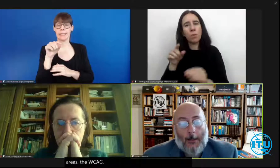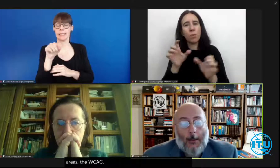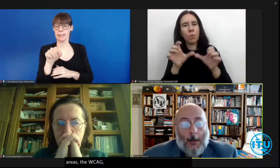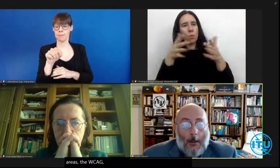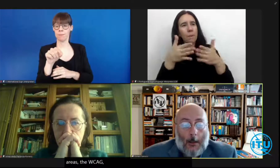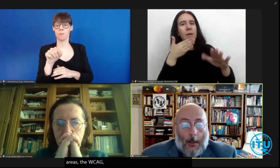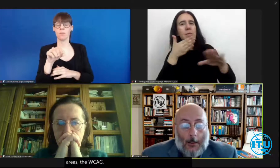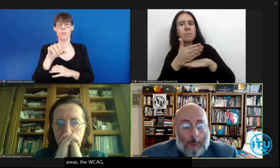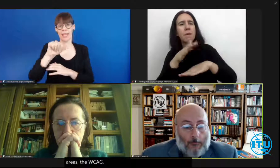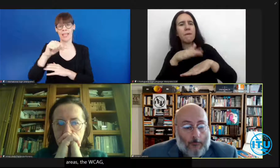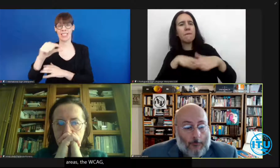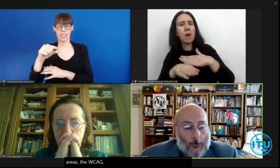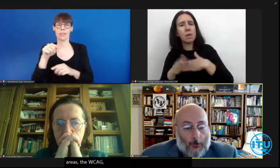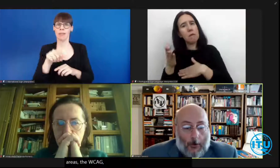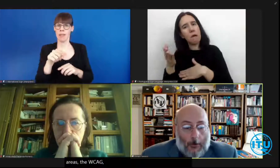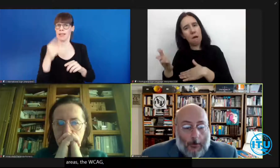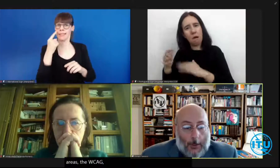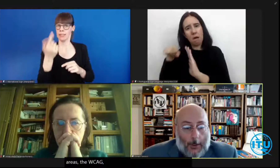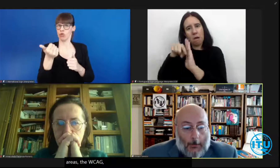accessibility.